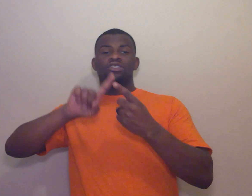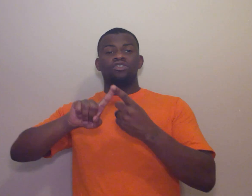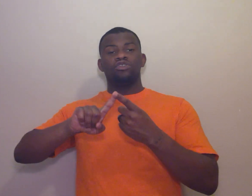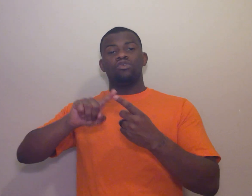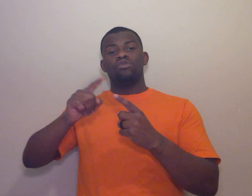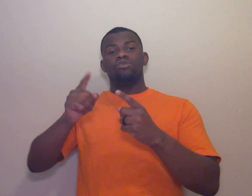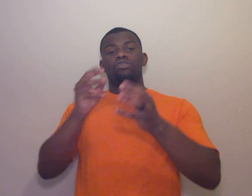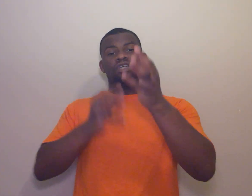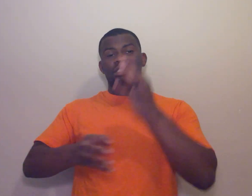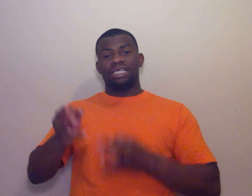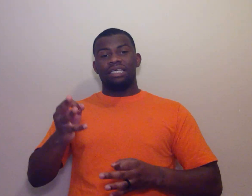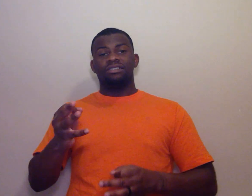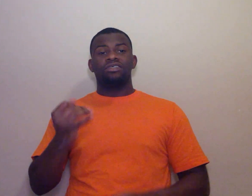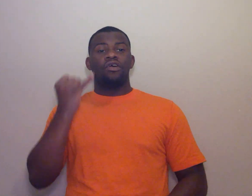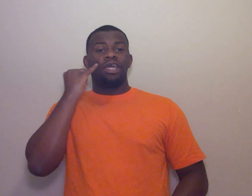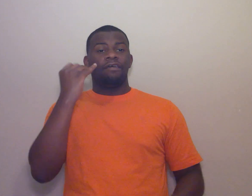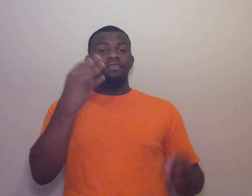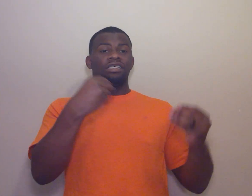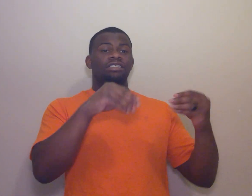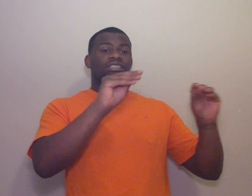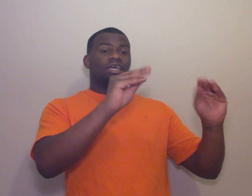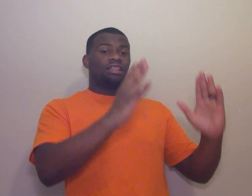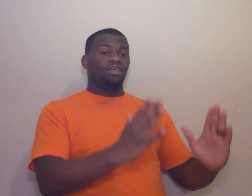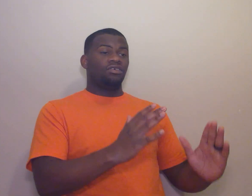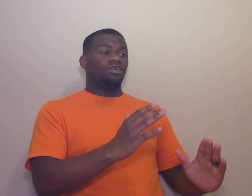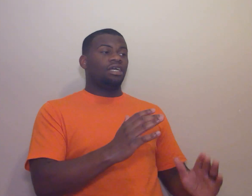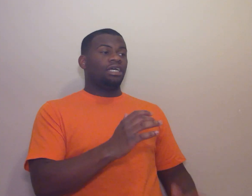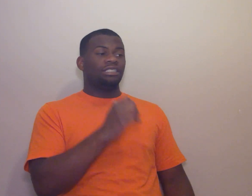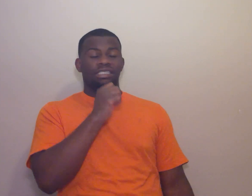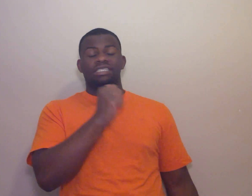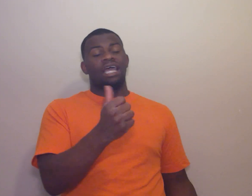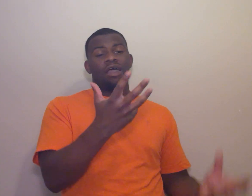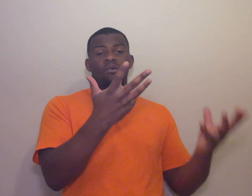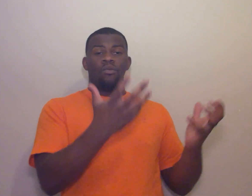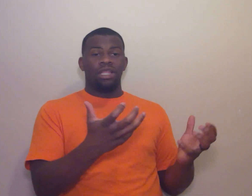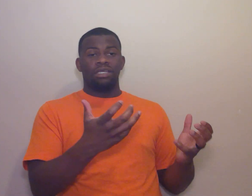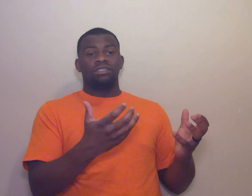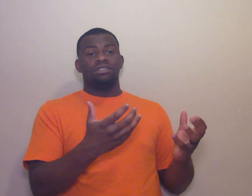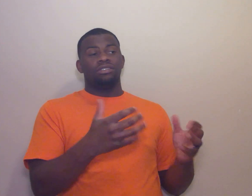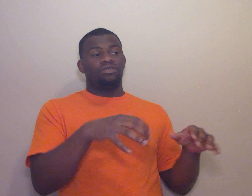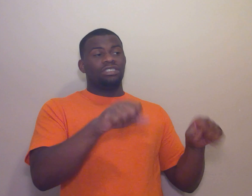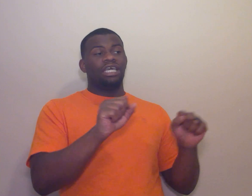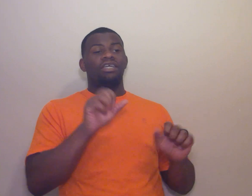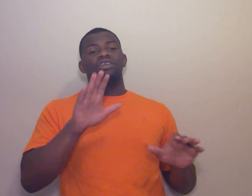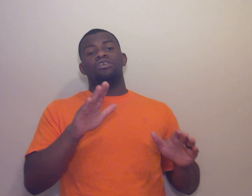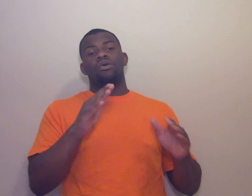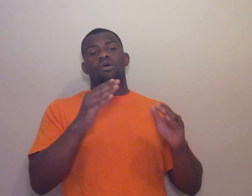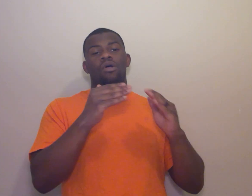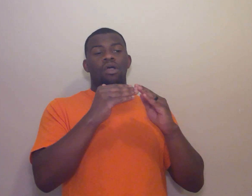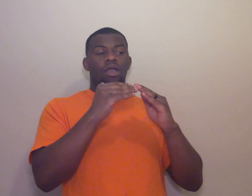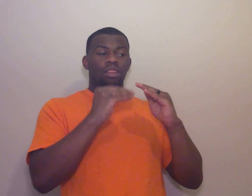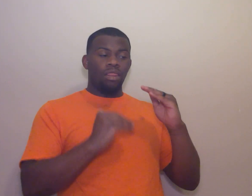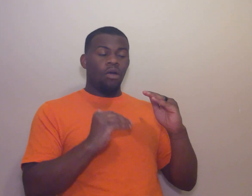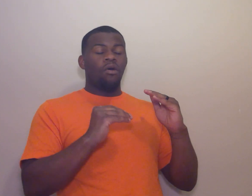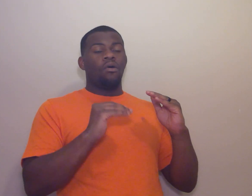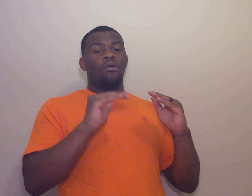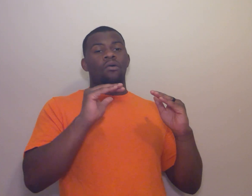seller is unwilling to take your low cash offer for whatever reason, offer to take over payments. All right, so